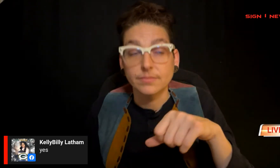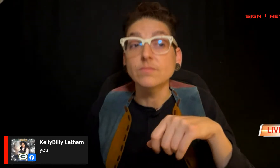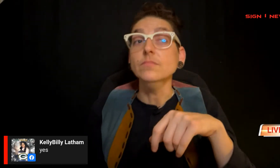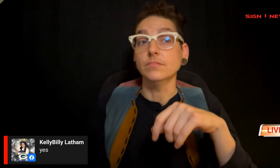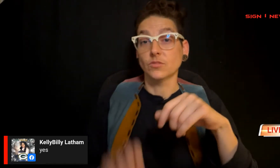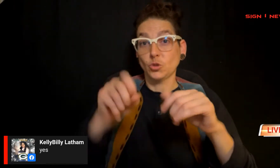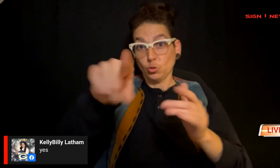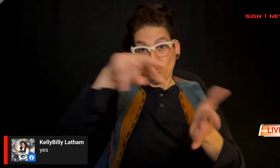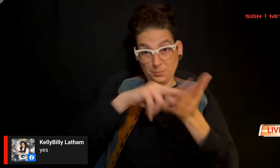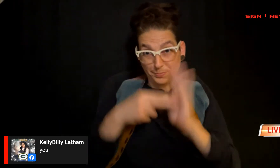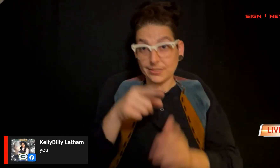Yes.